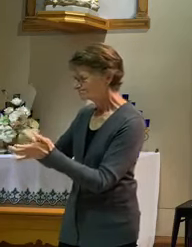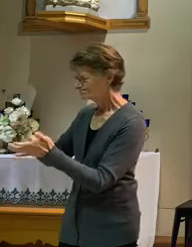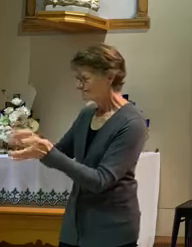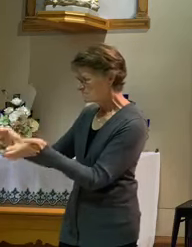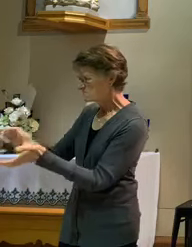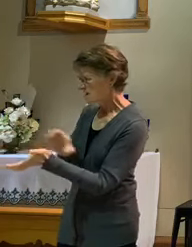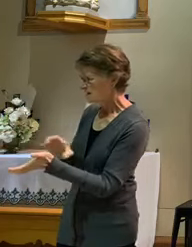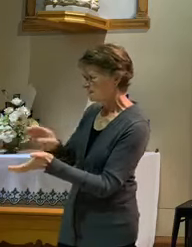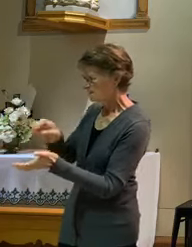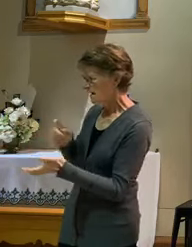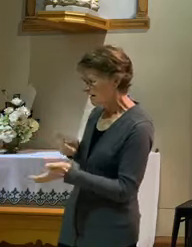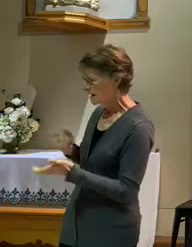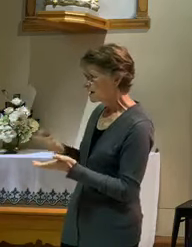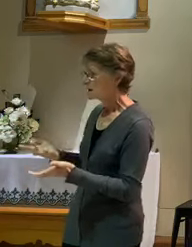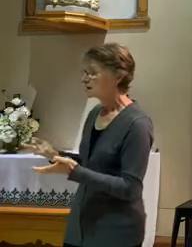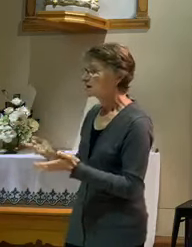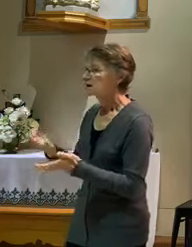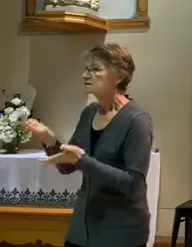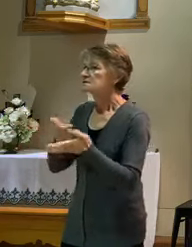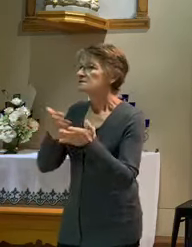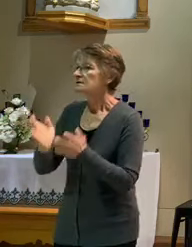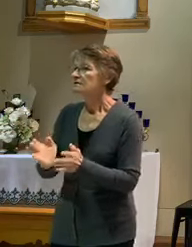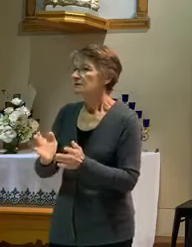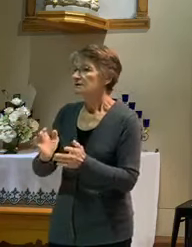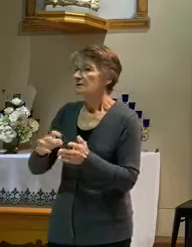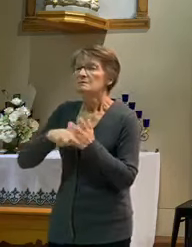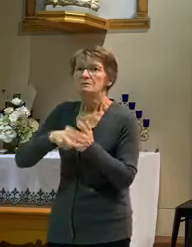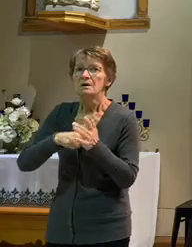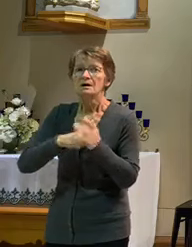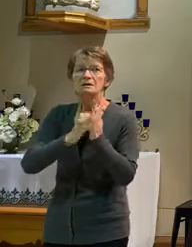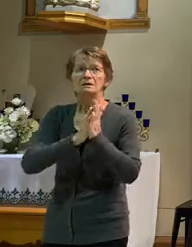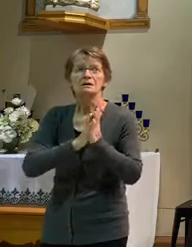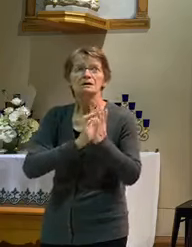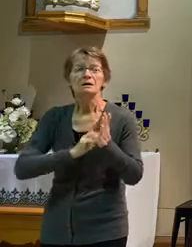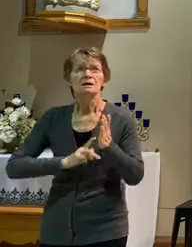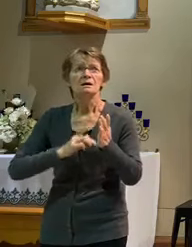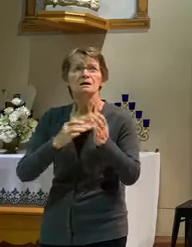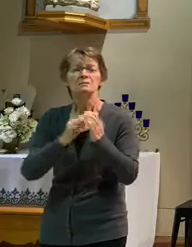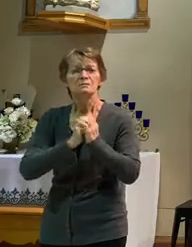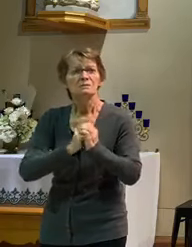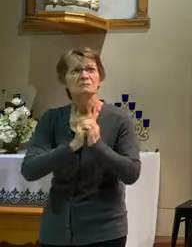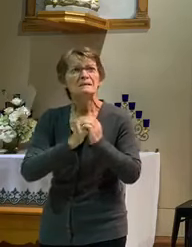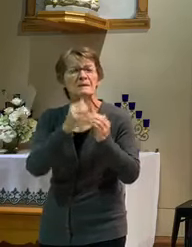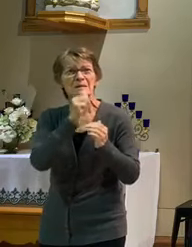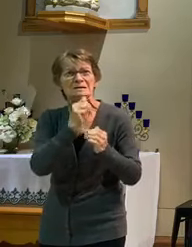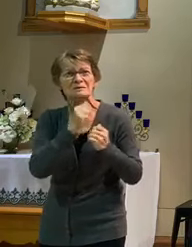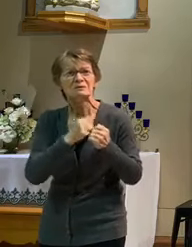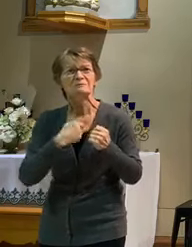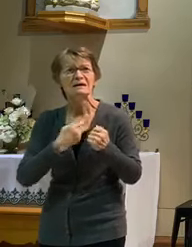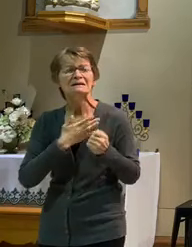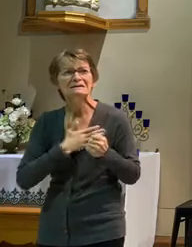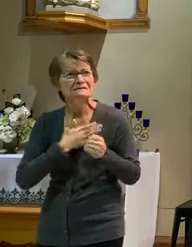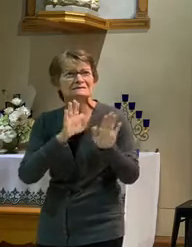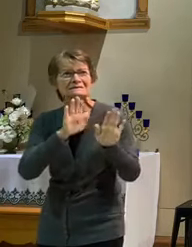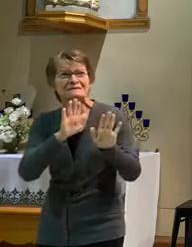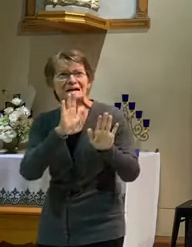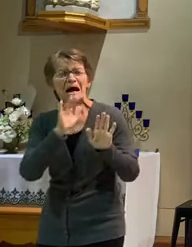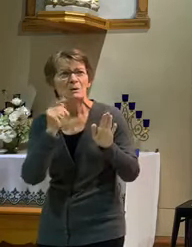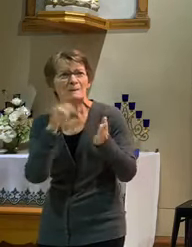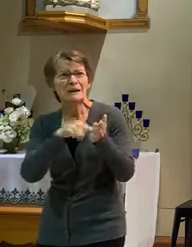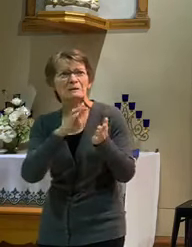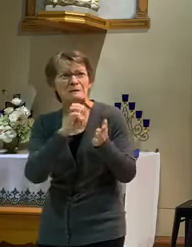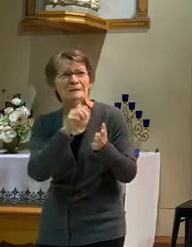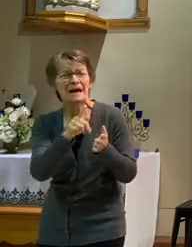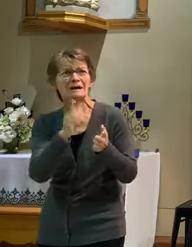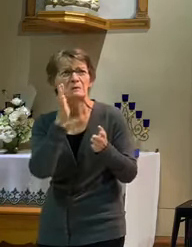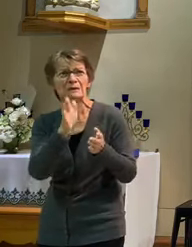At that, the servant fell down, did him homage, and said, Be patient with me, and I will pay you back